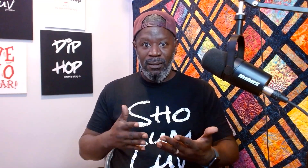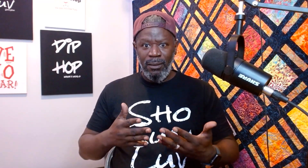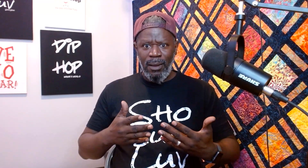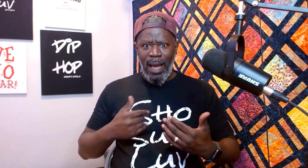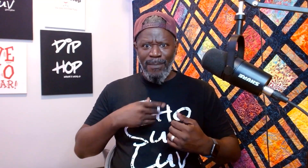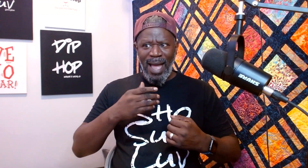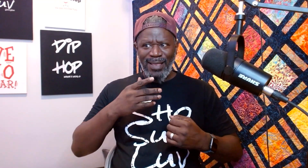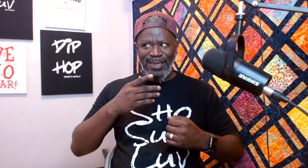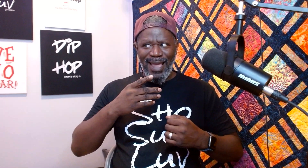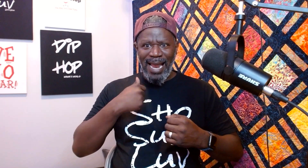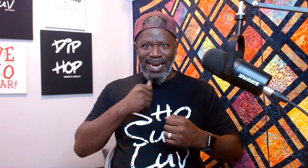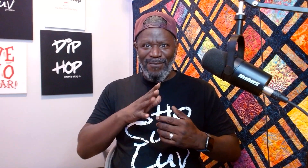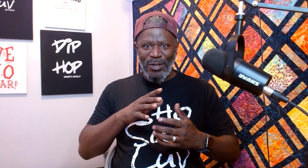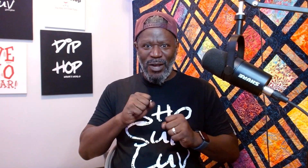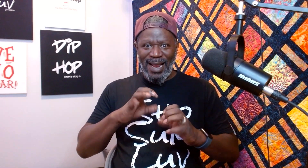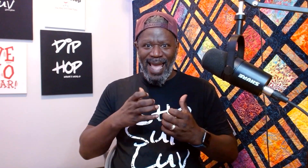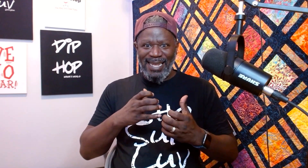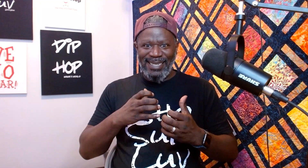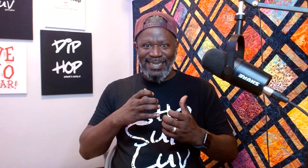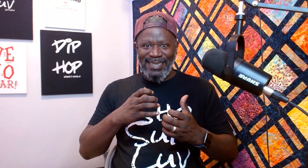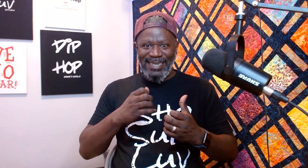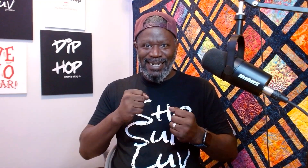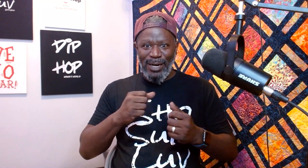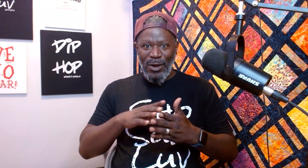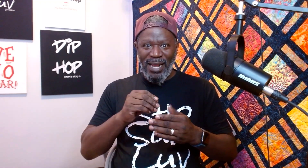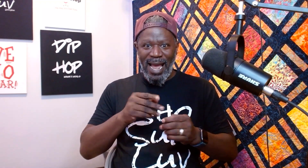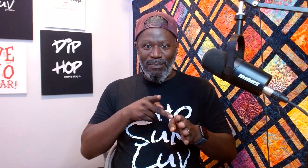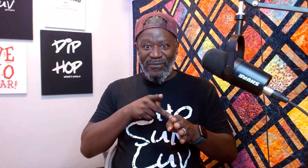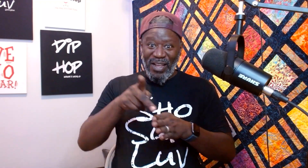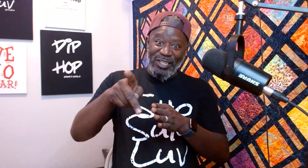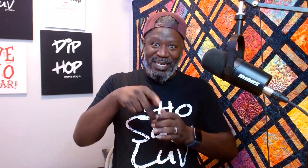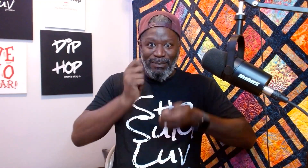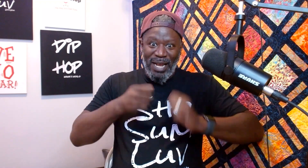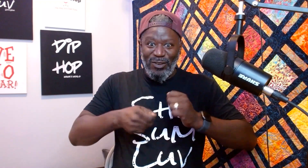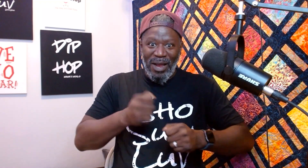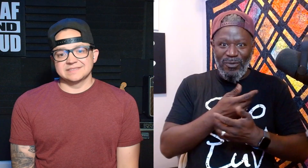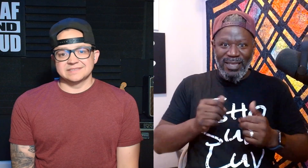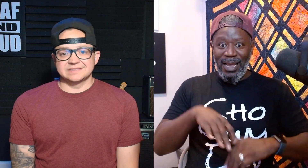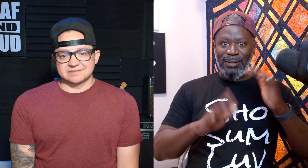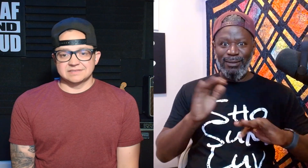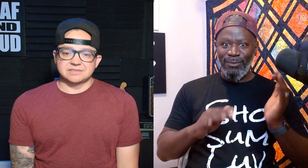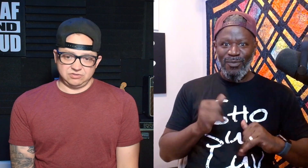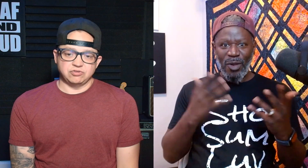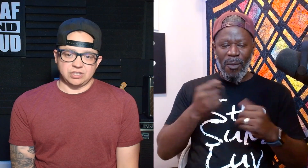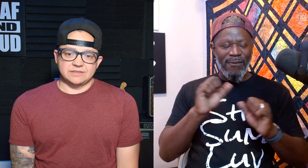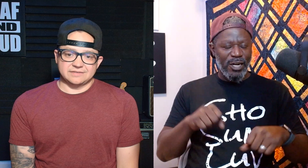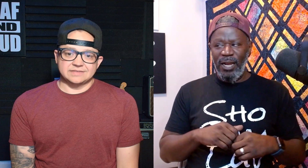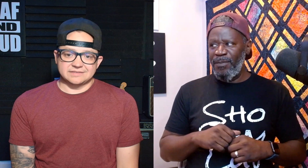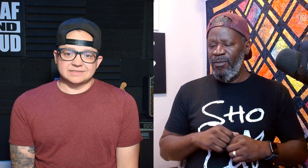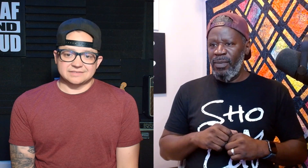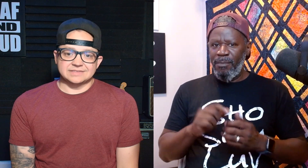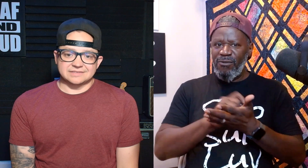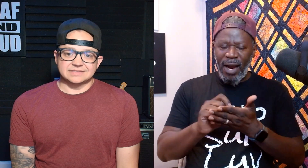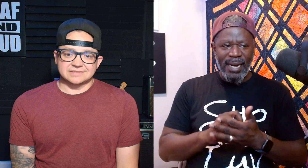music, I never took class in learning how to professionally play drums or anything. I just, you know, whatever I